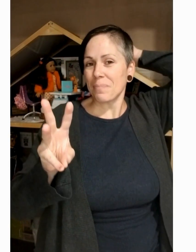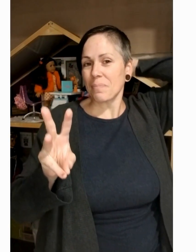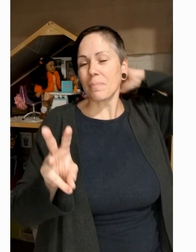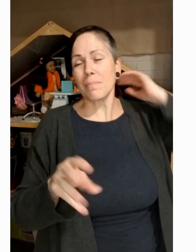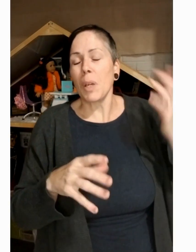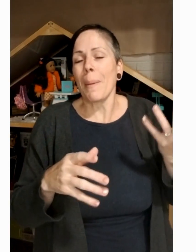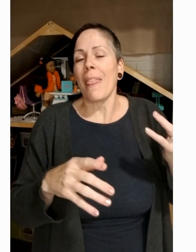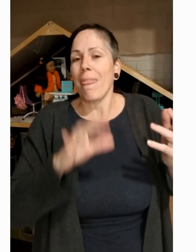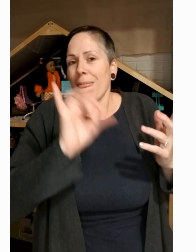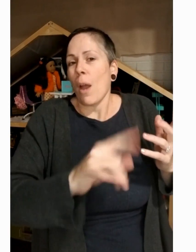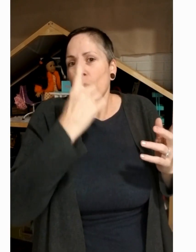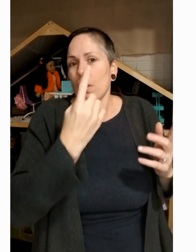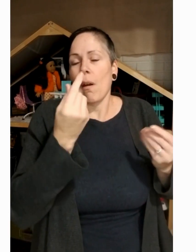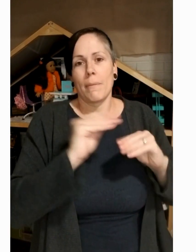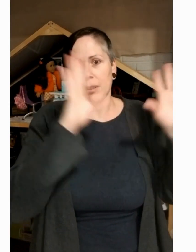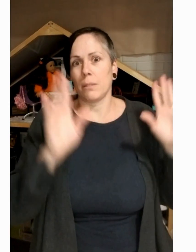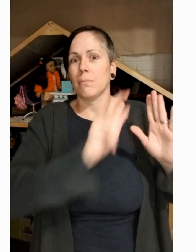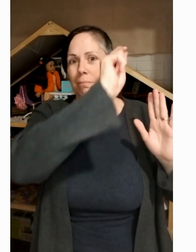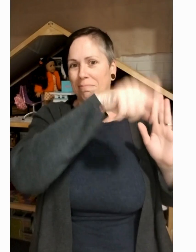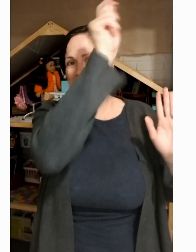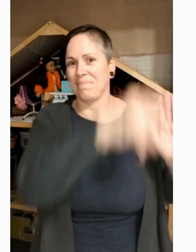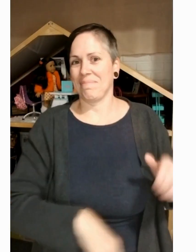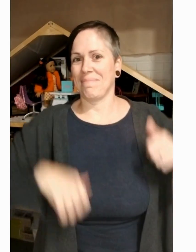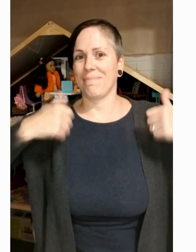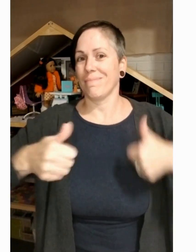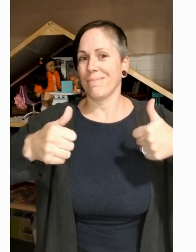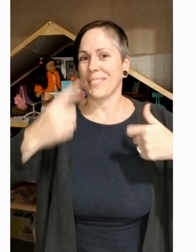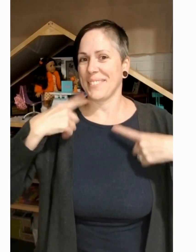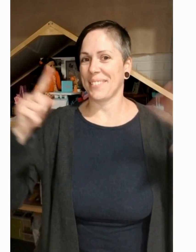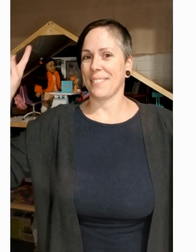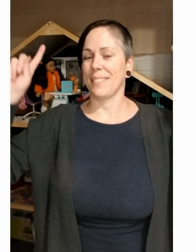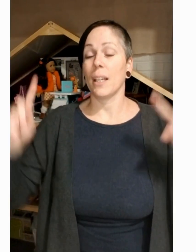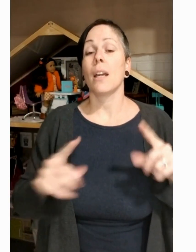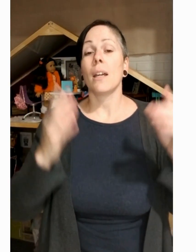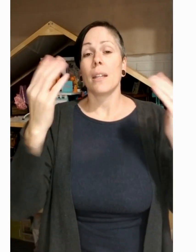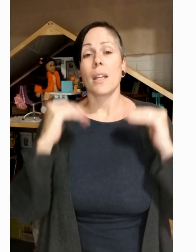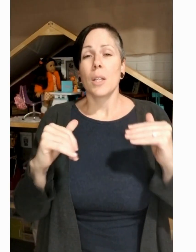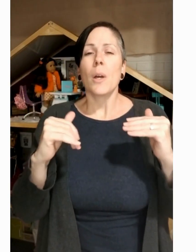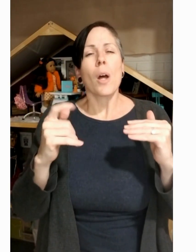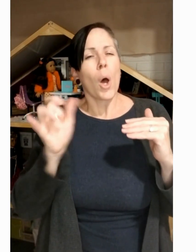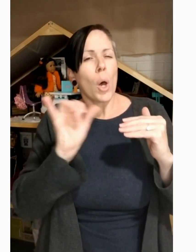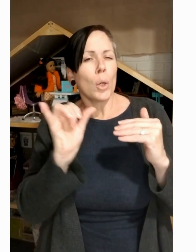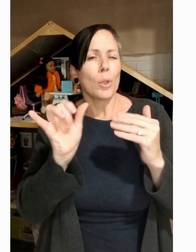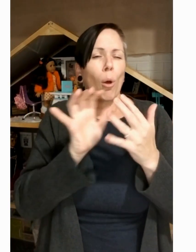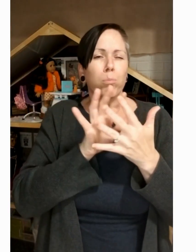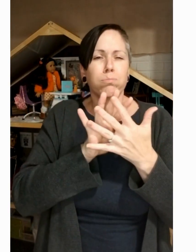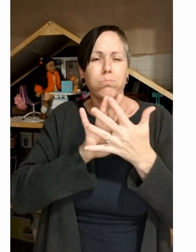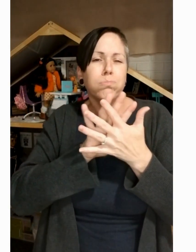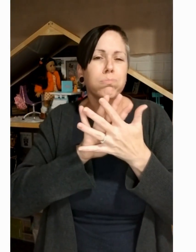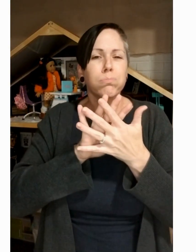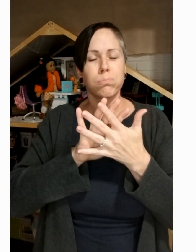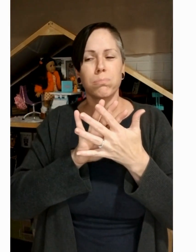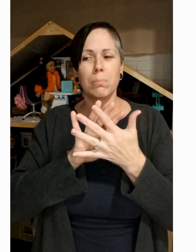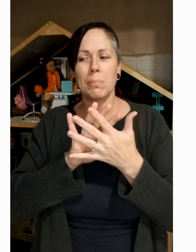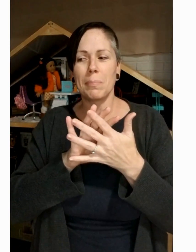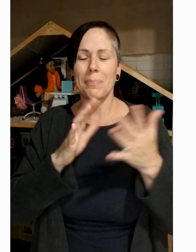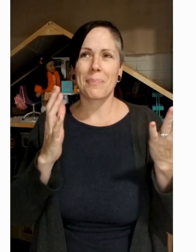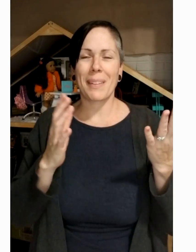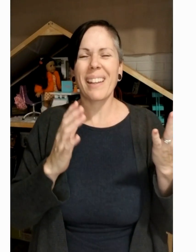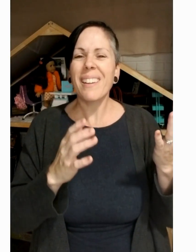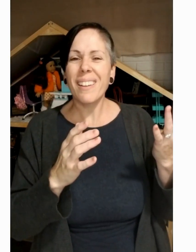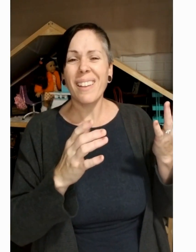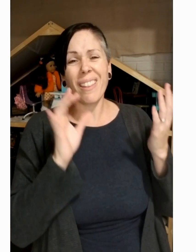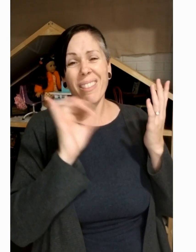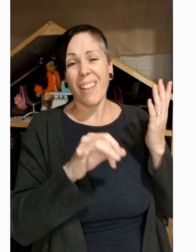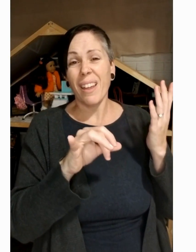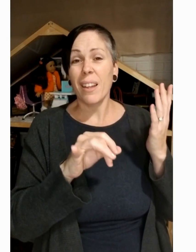kind of nebulous. Like I didn't track how many stores I shopped at before, and I didn't like track how much I spent